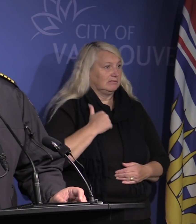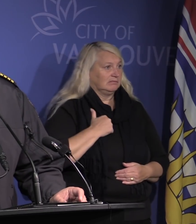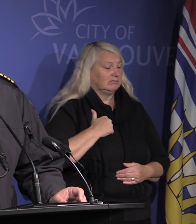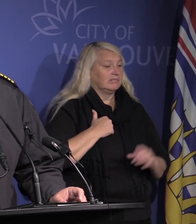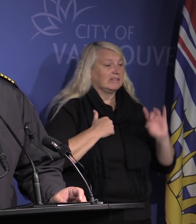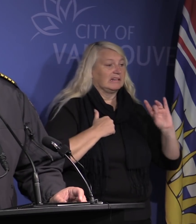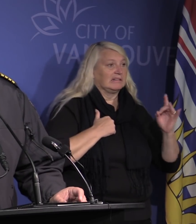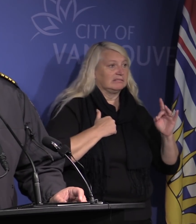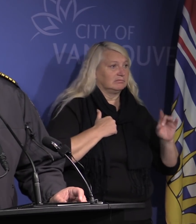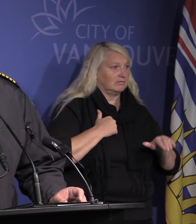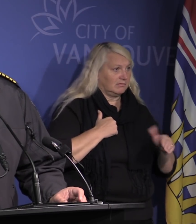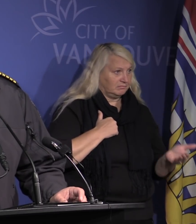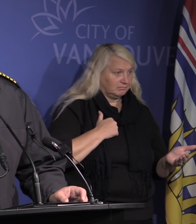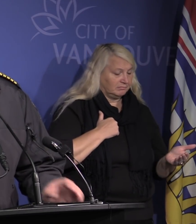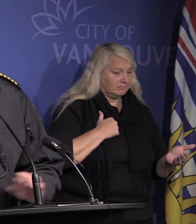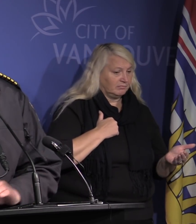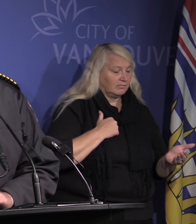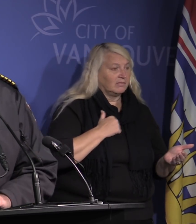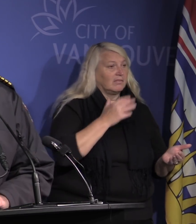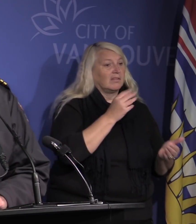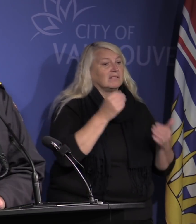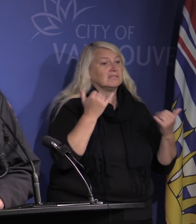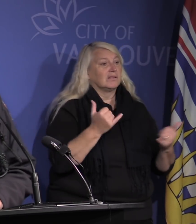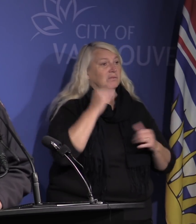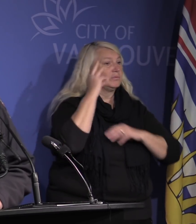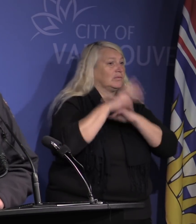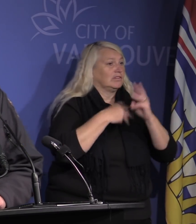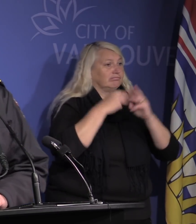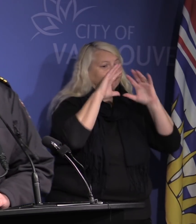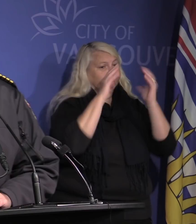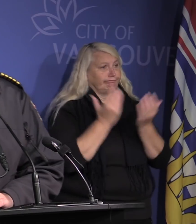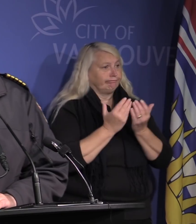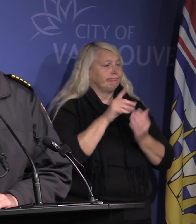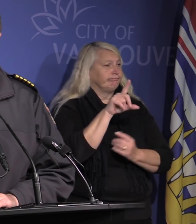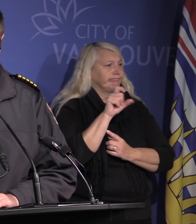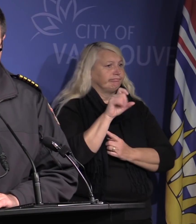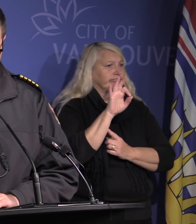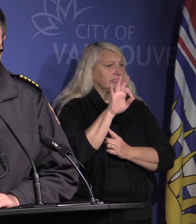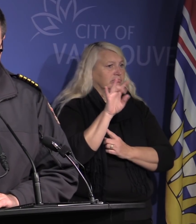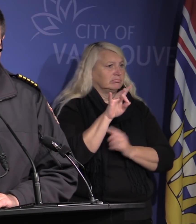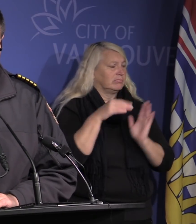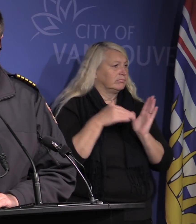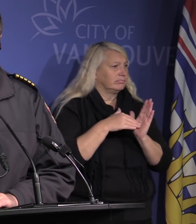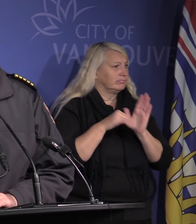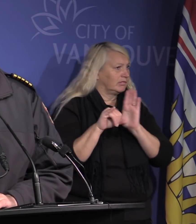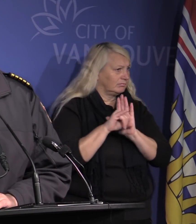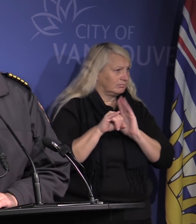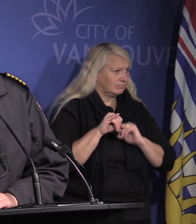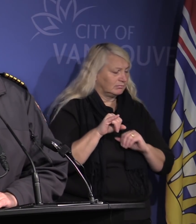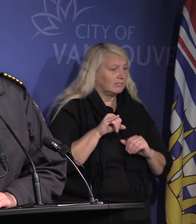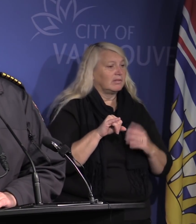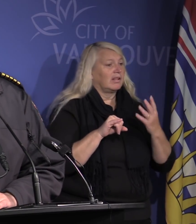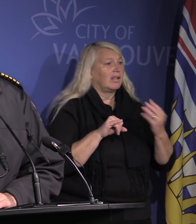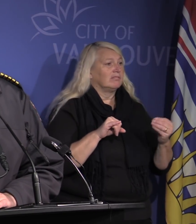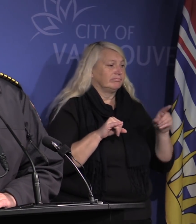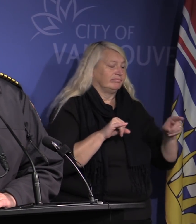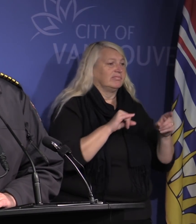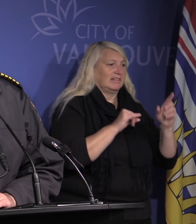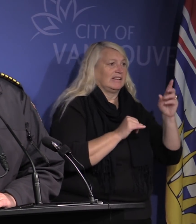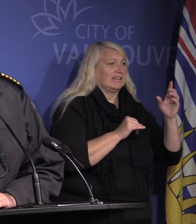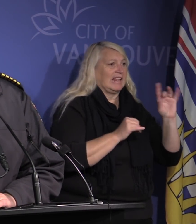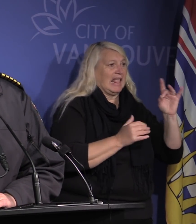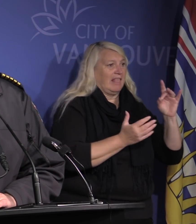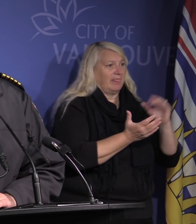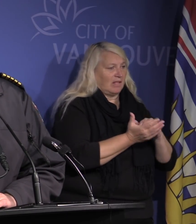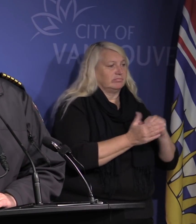have died. There are approximately 198,000 cases identified worldwide, with almost 8,000